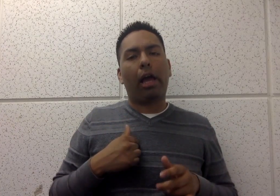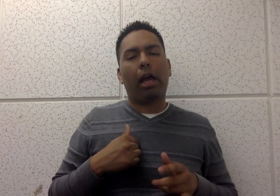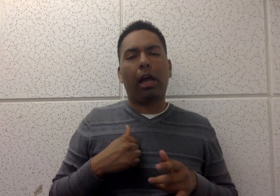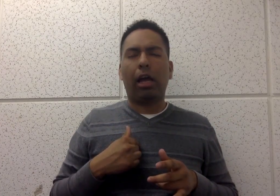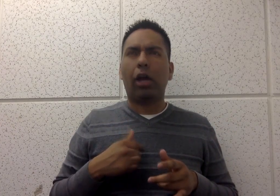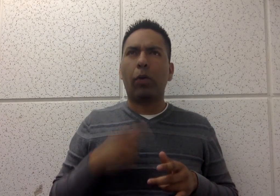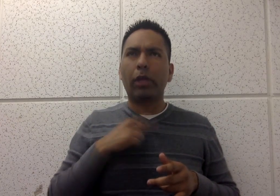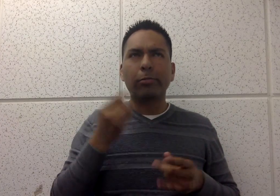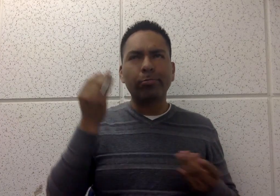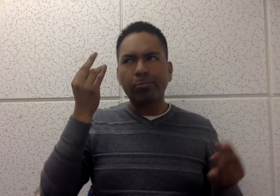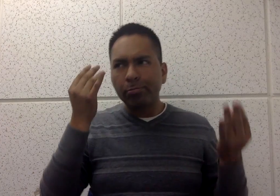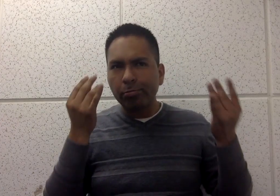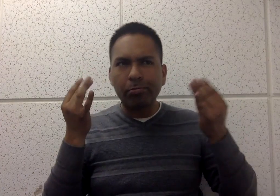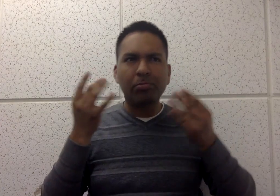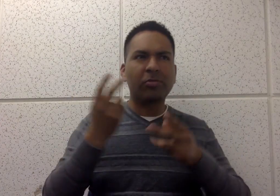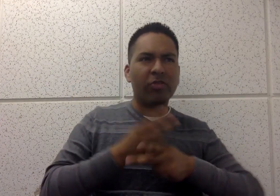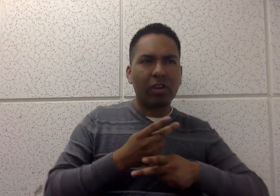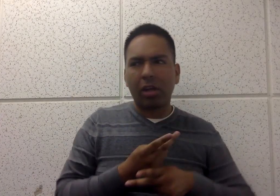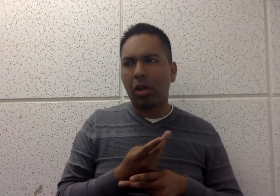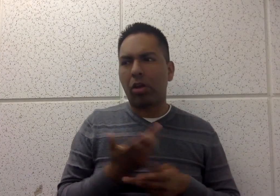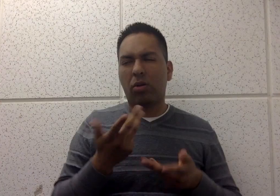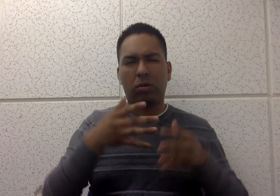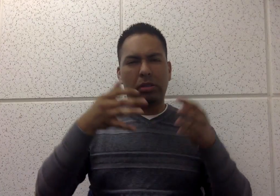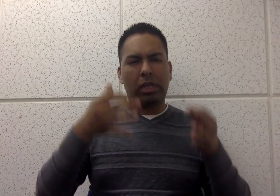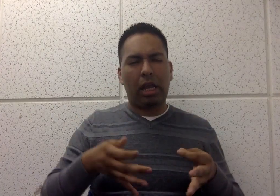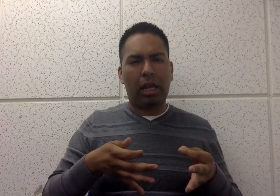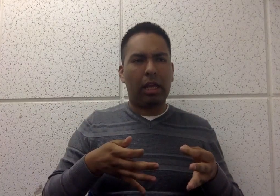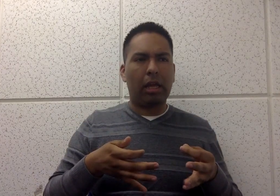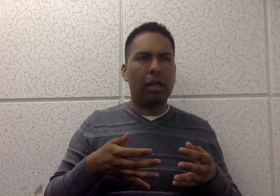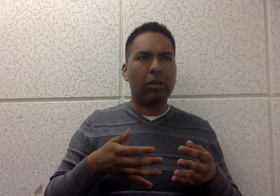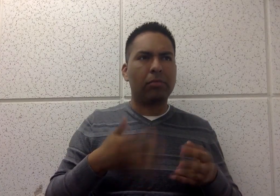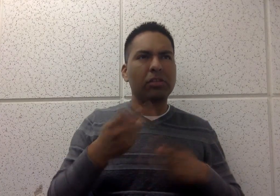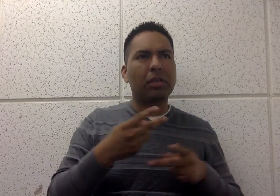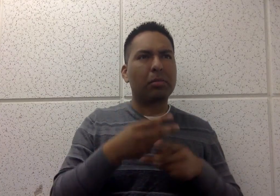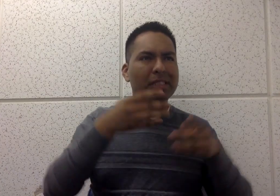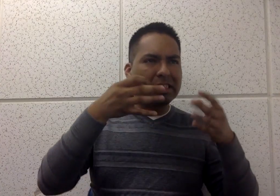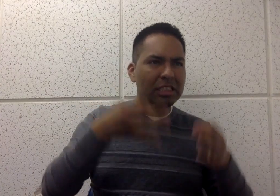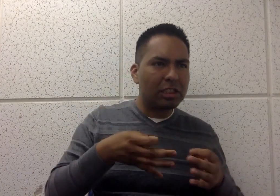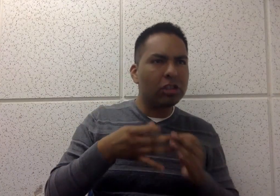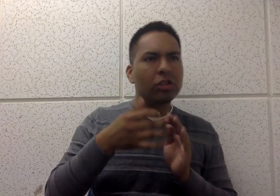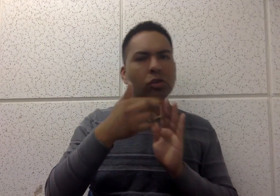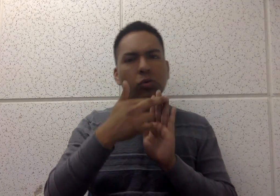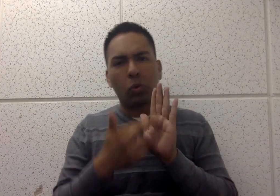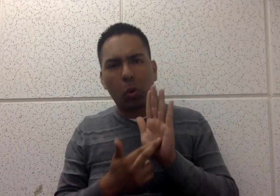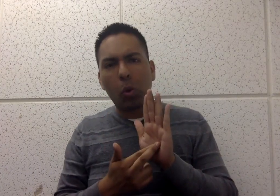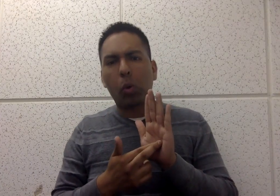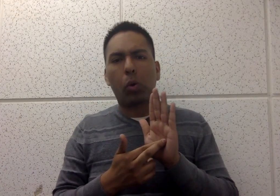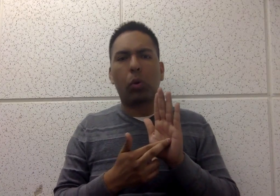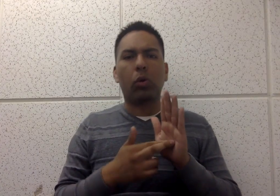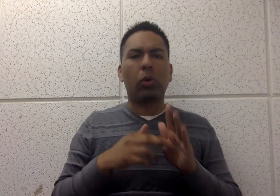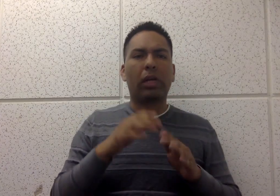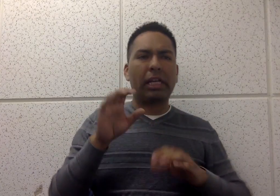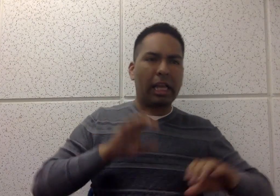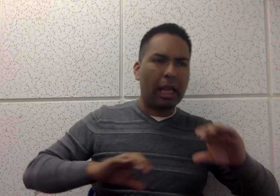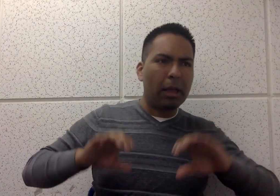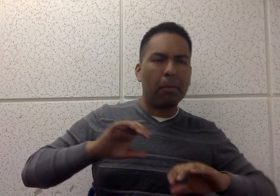figure out what kinds of decision rules, very simple, local, probably olfactory, chemical rules could an